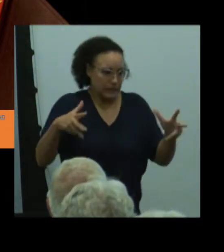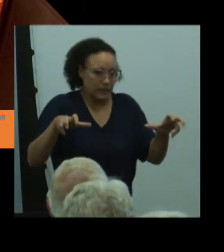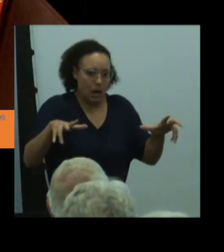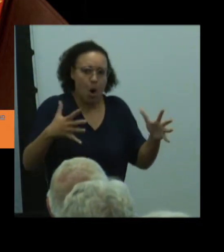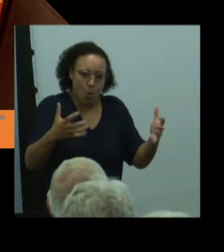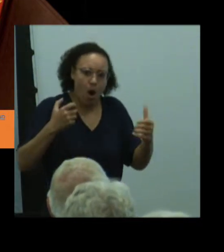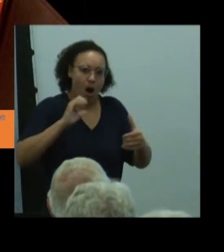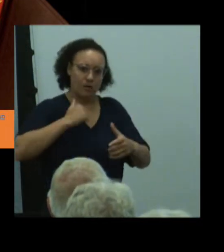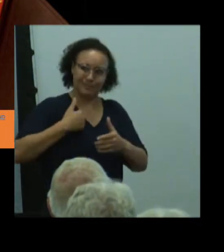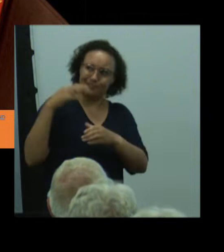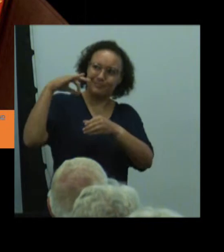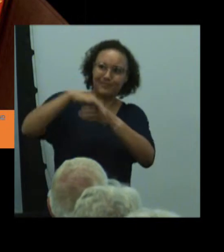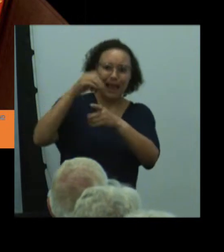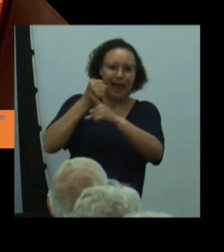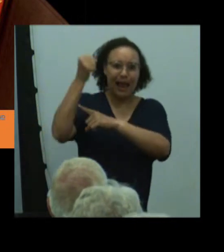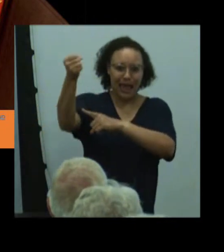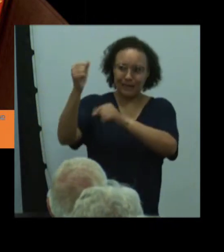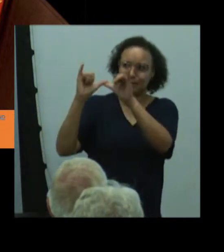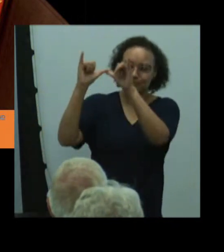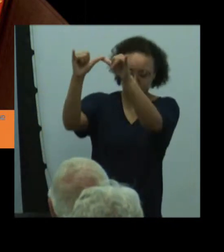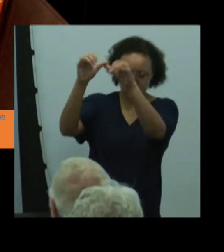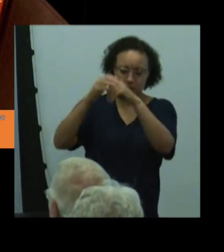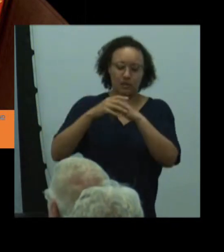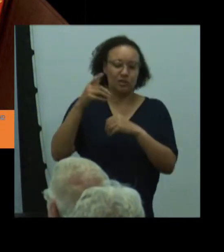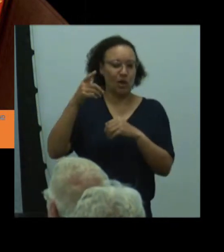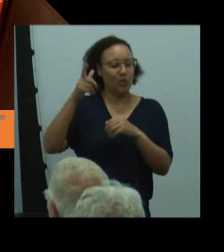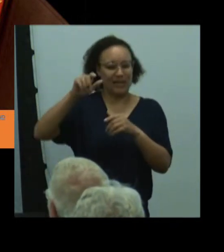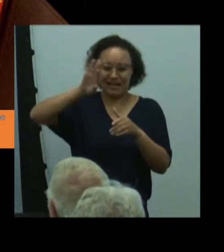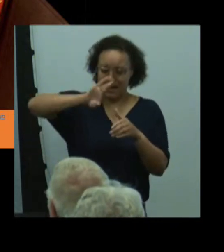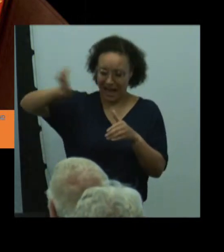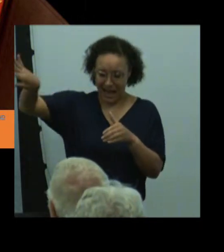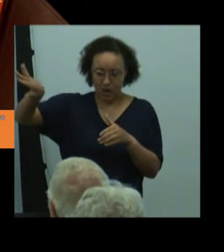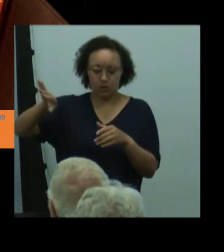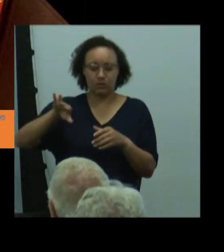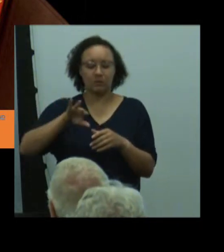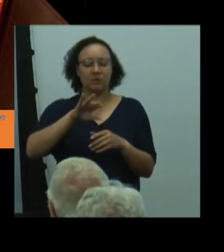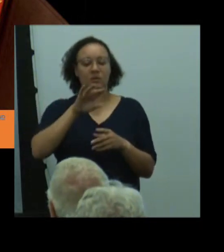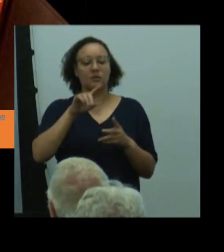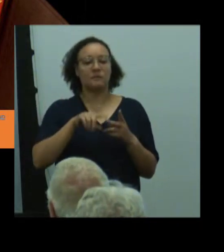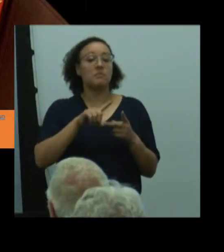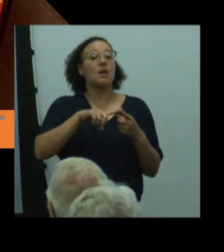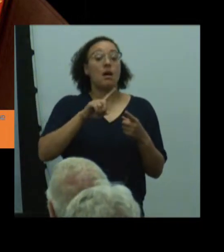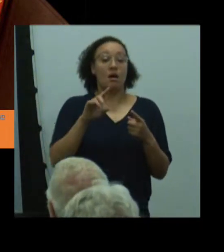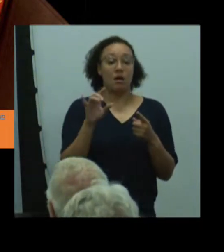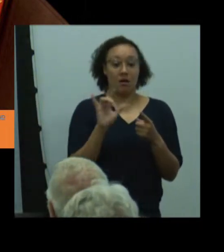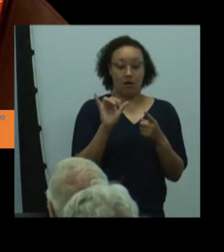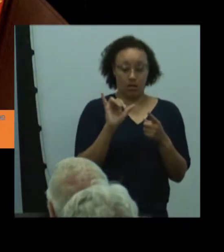get them out of the system. Others, plus you might have